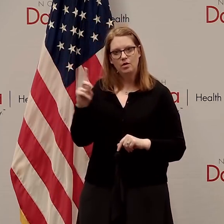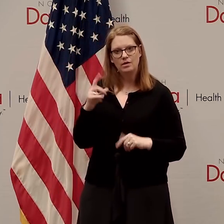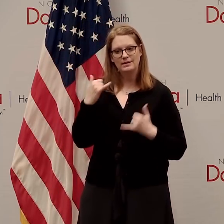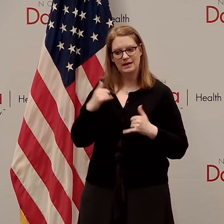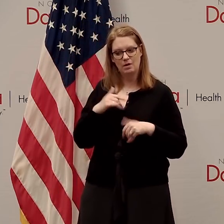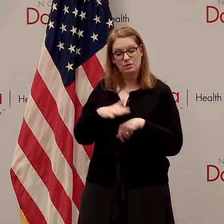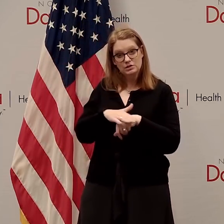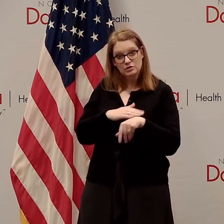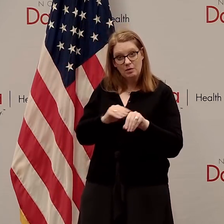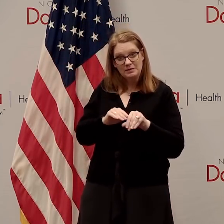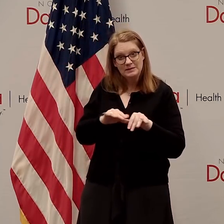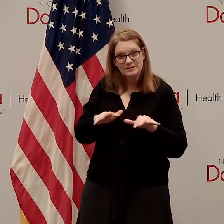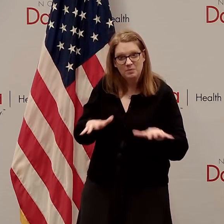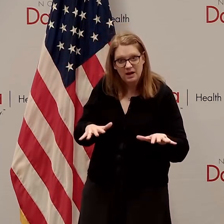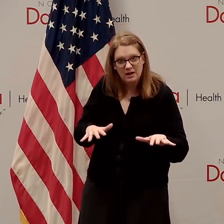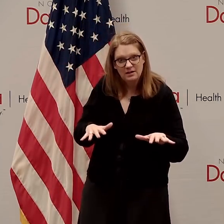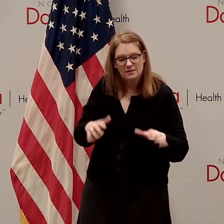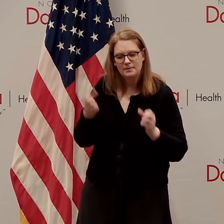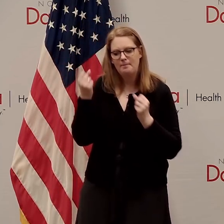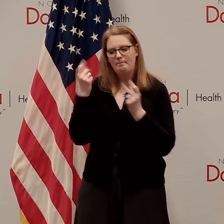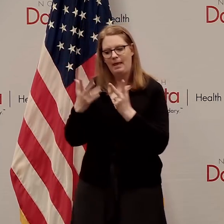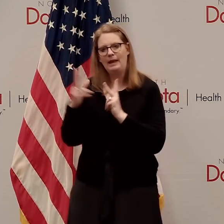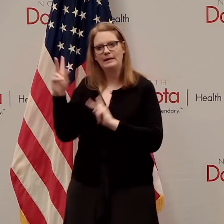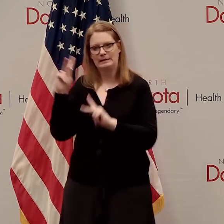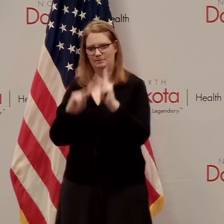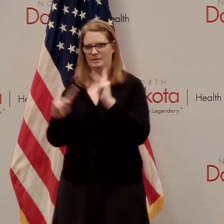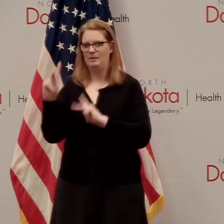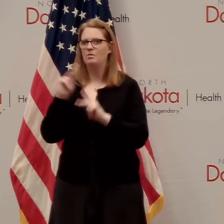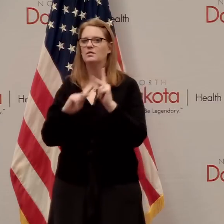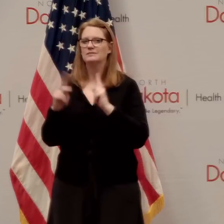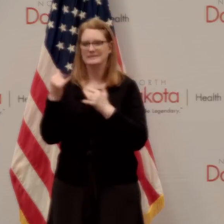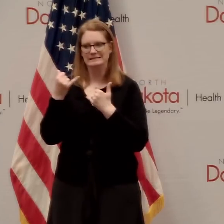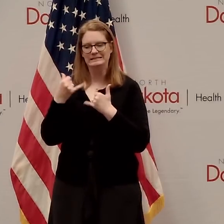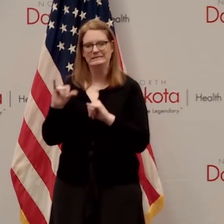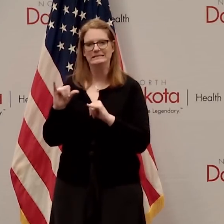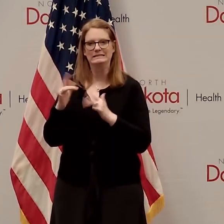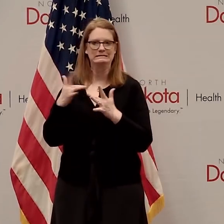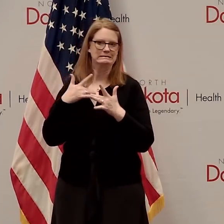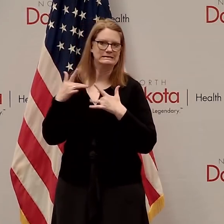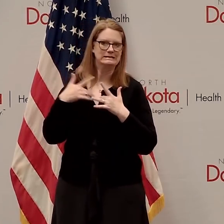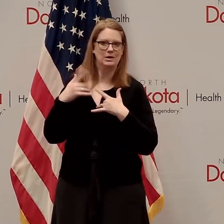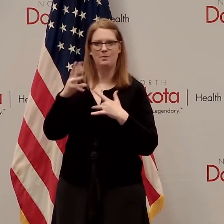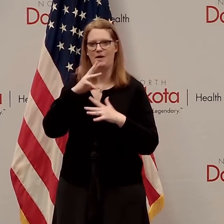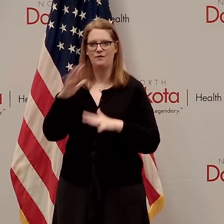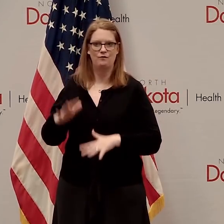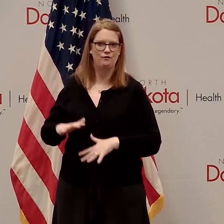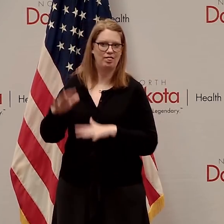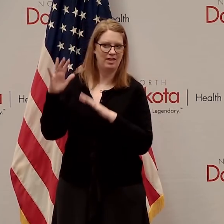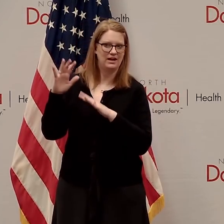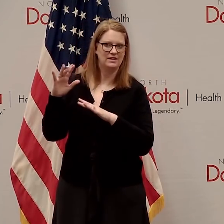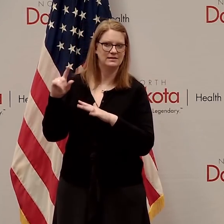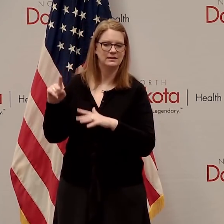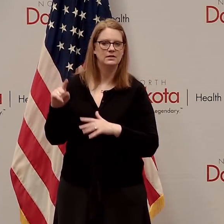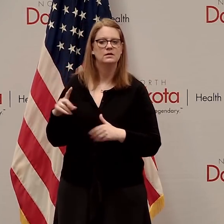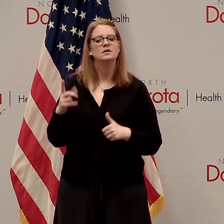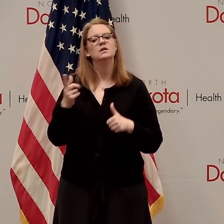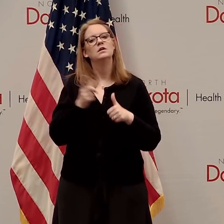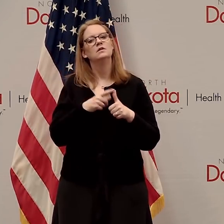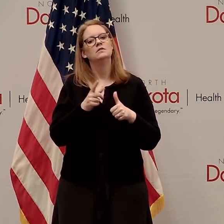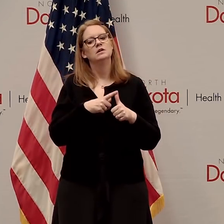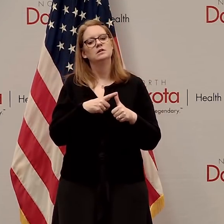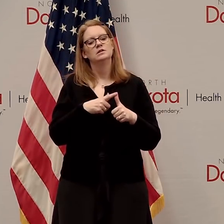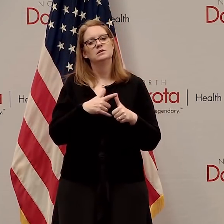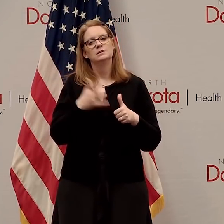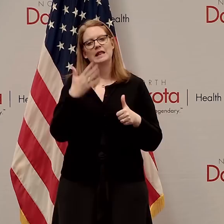spread, we are also aware that many of our citizens this spring are also concerned about flooding, as the Governor mentioned. First off, I'd just